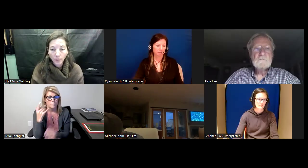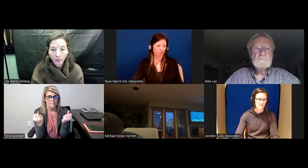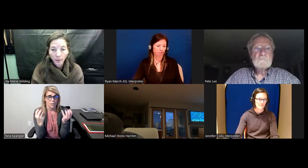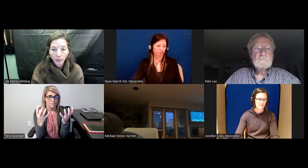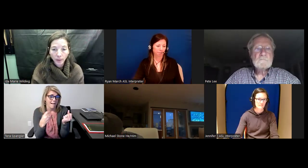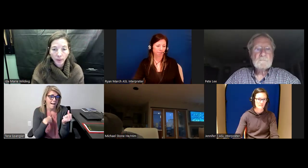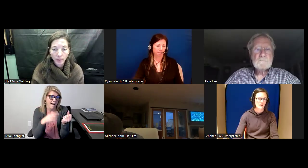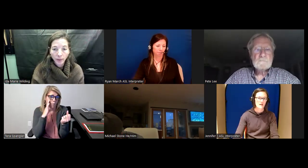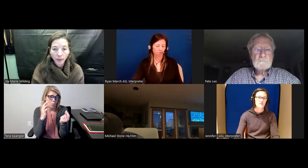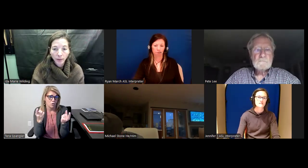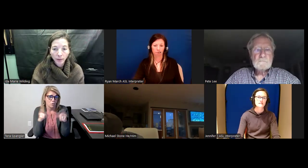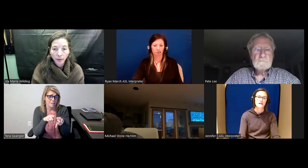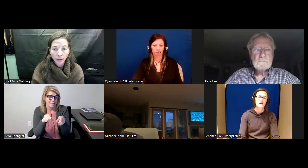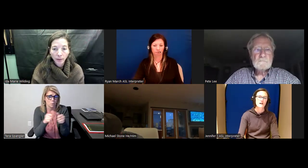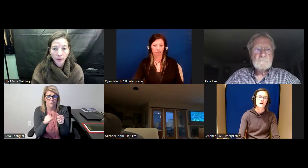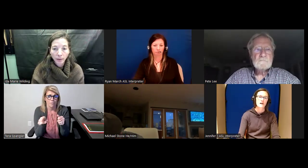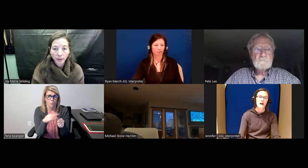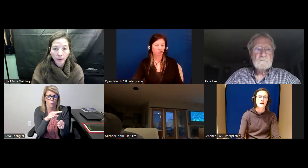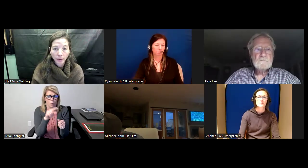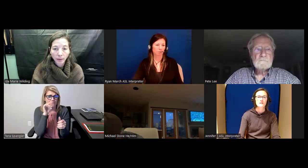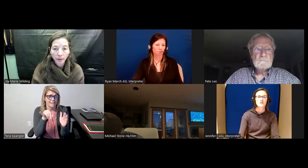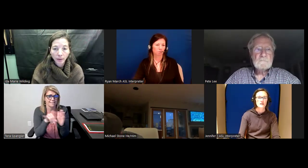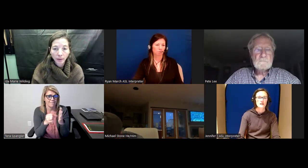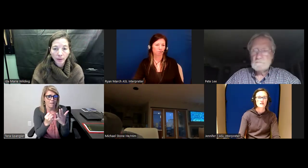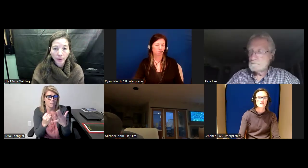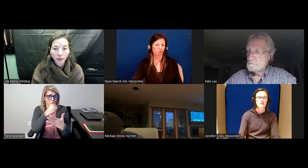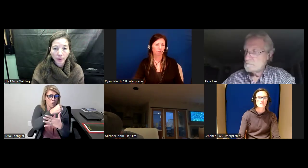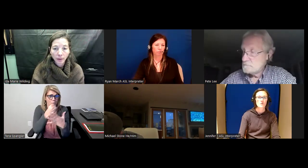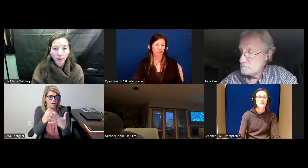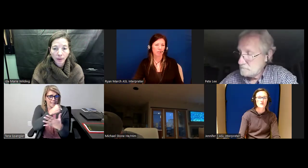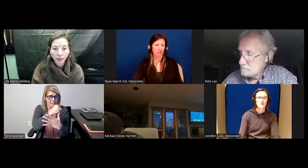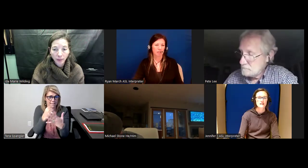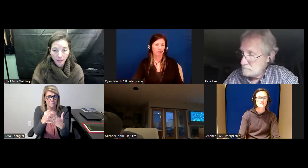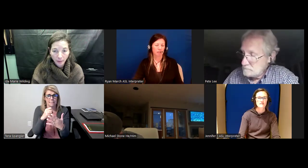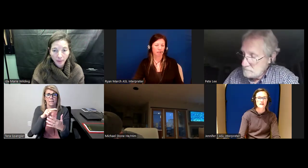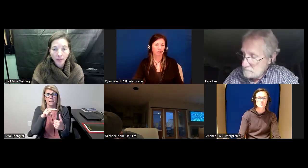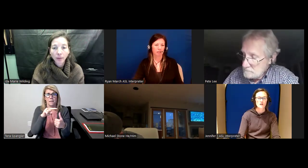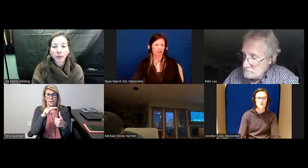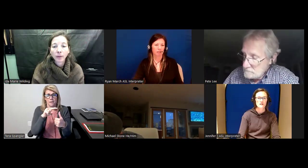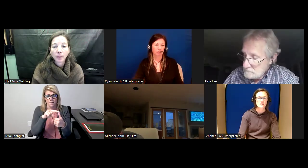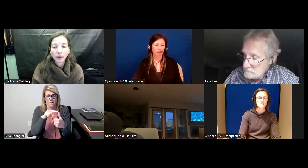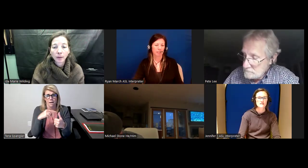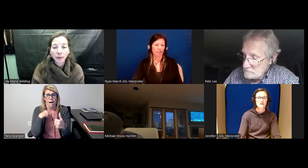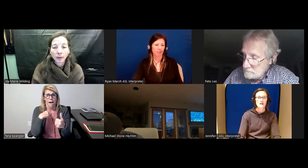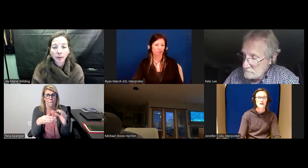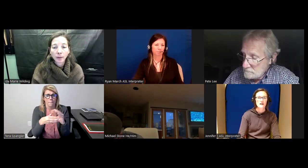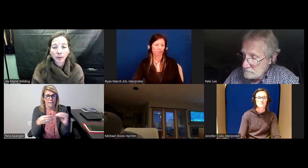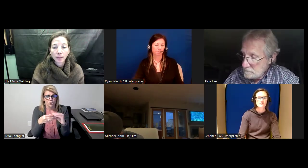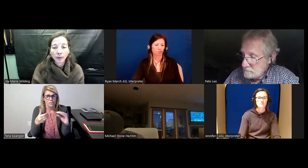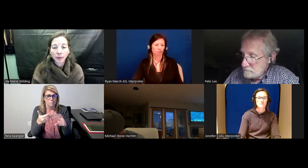Tara? This is Tara. I would agree with those identified priorities.